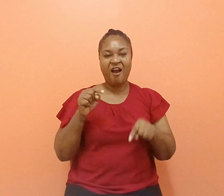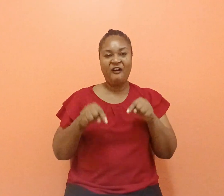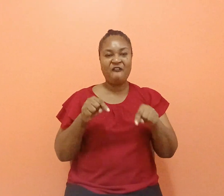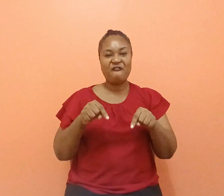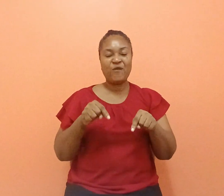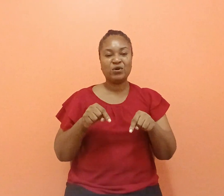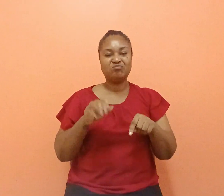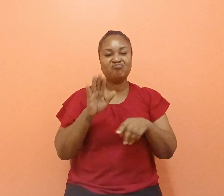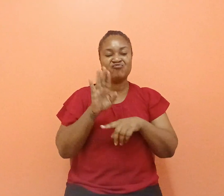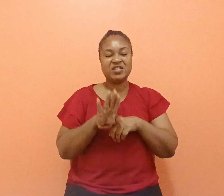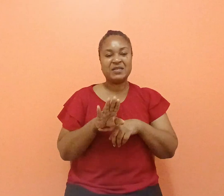heart.